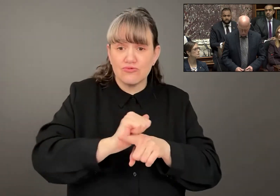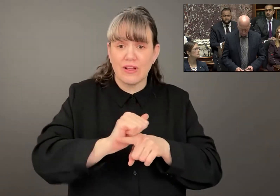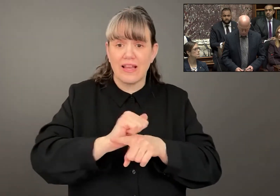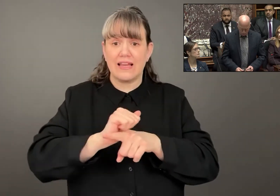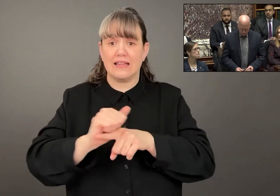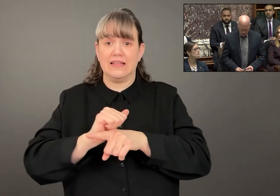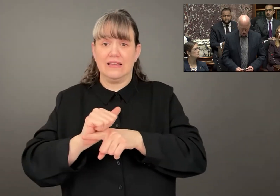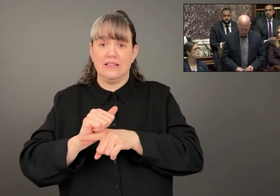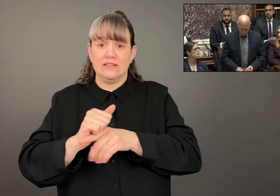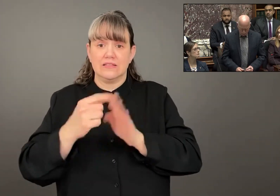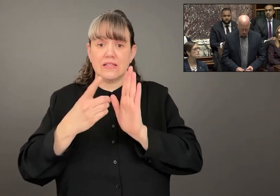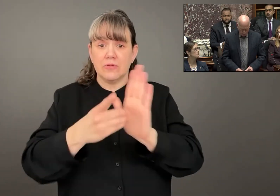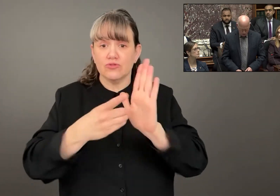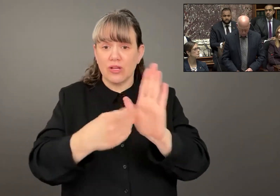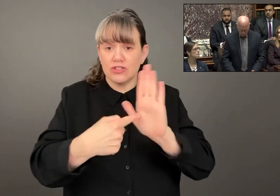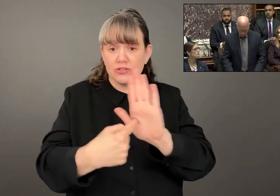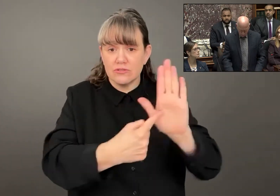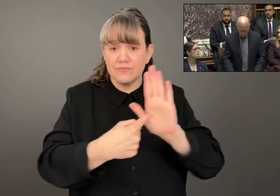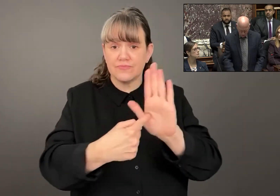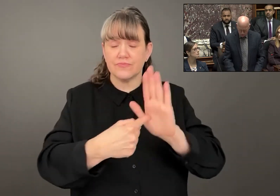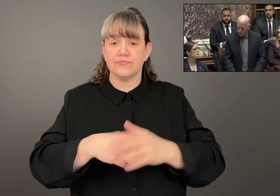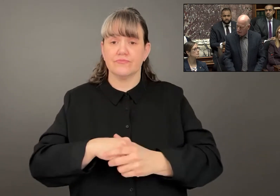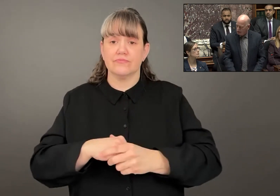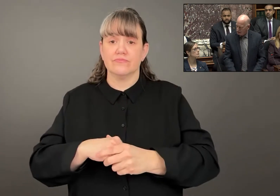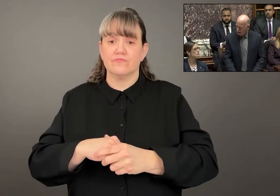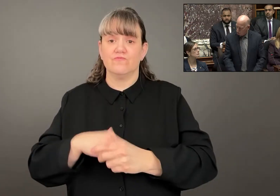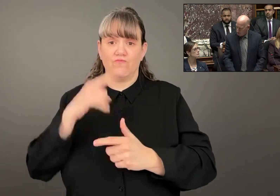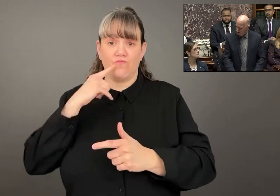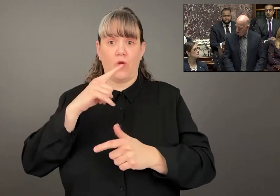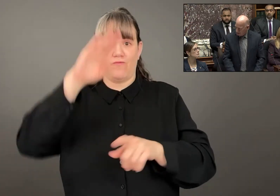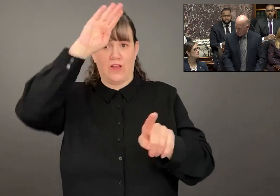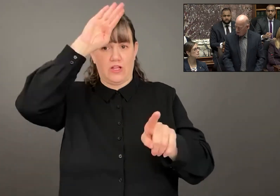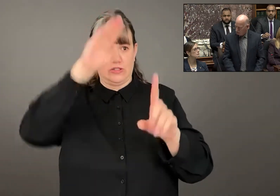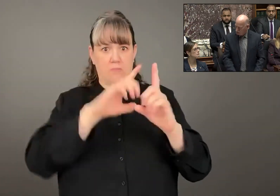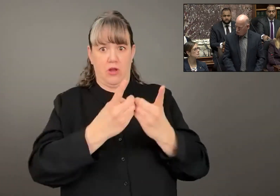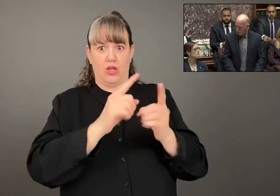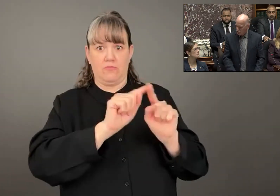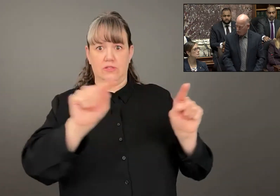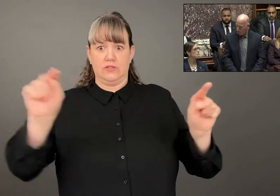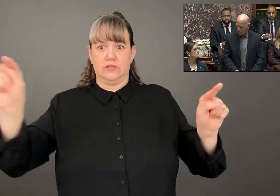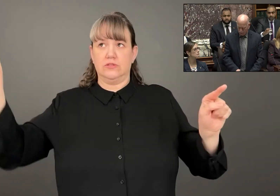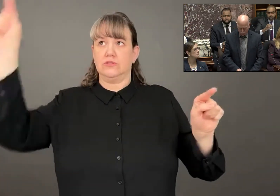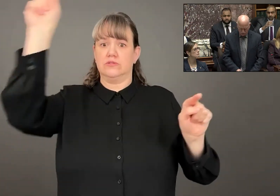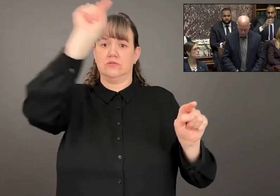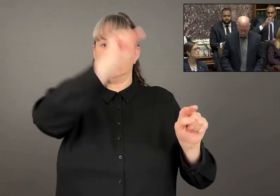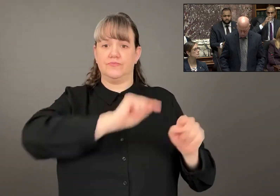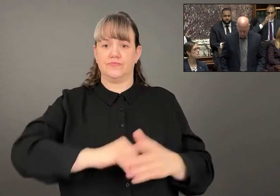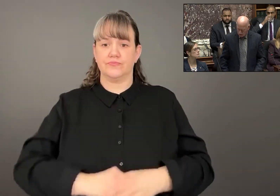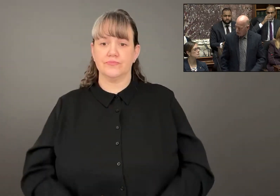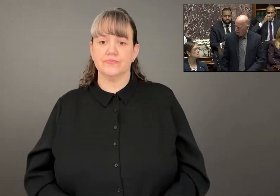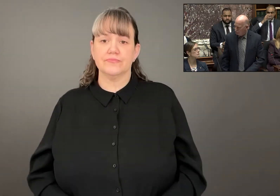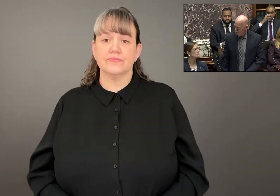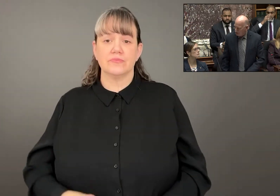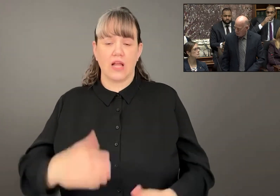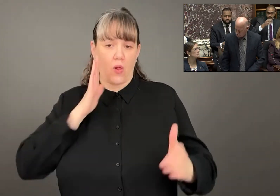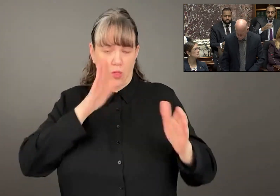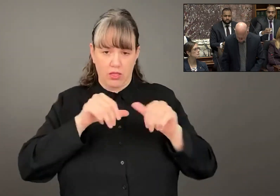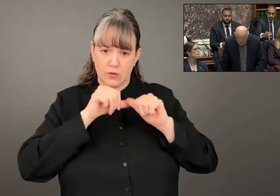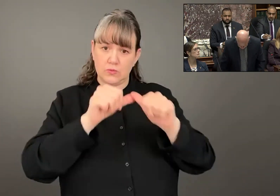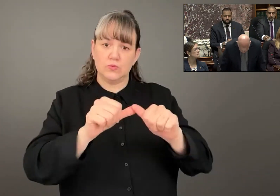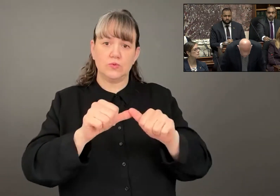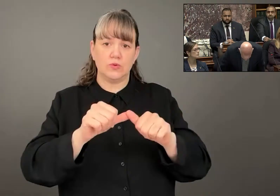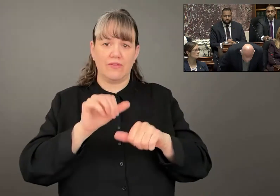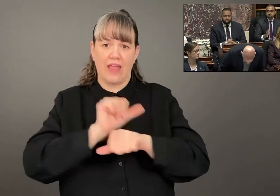week with some of these firefighters, and I'm going to continue to work with them for the safety of the province. Thank